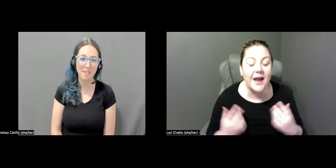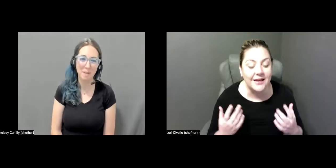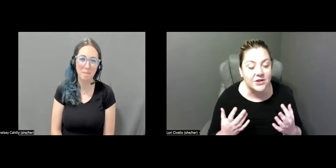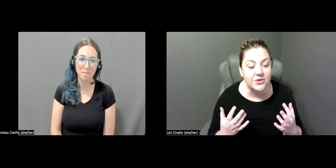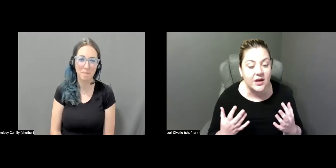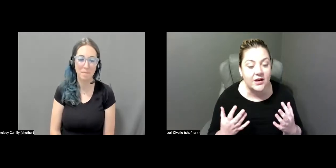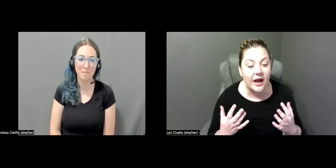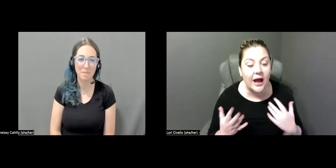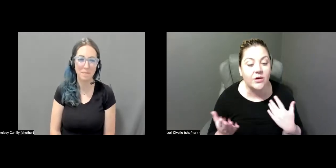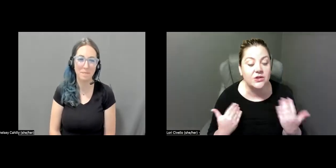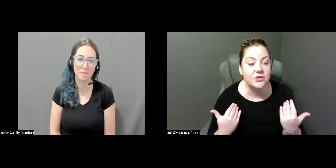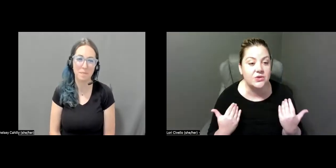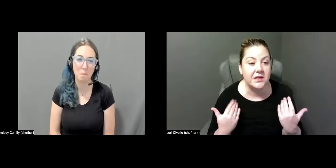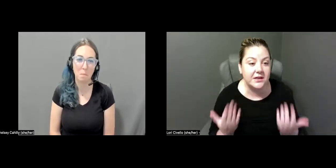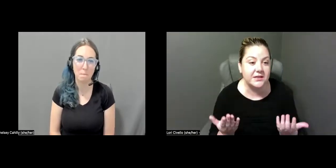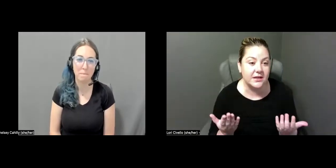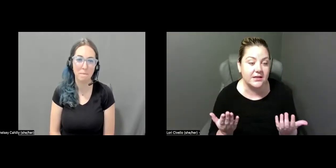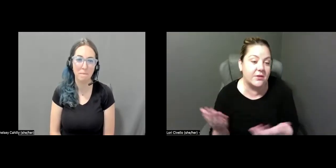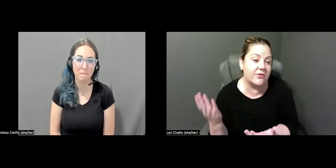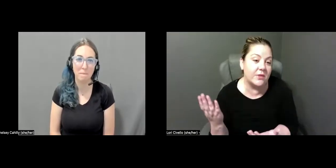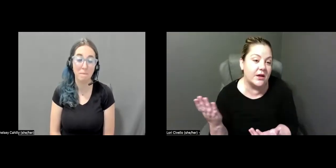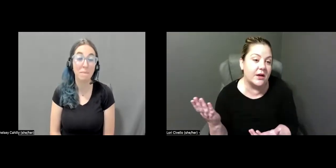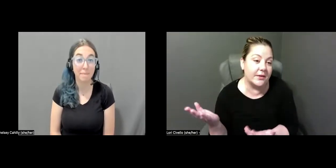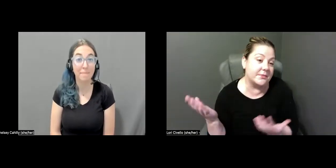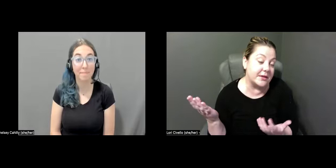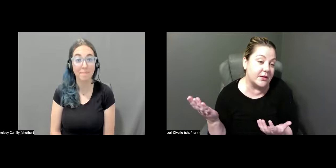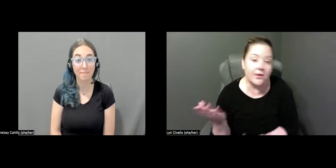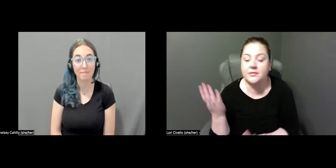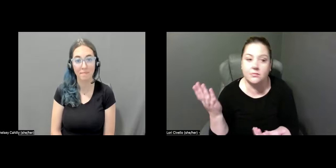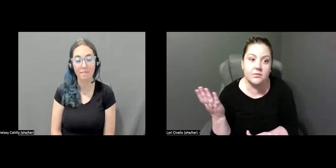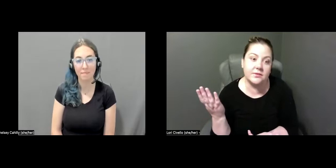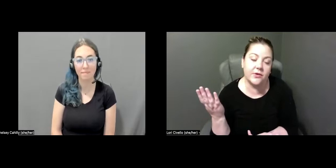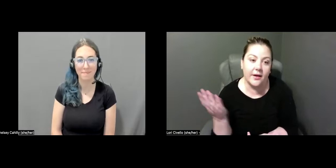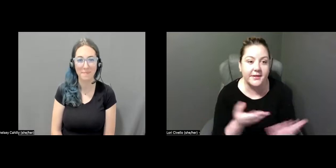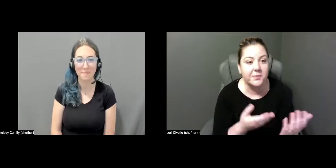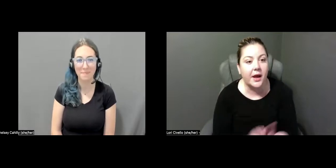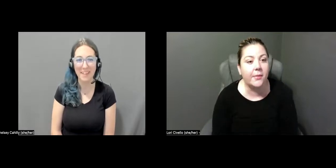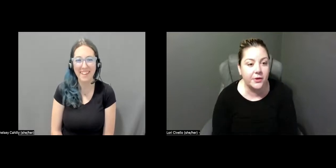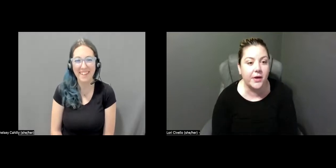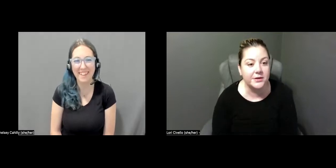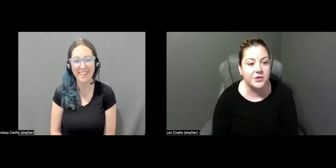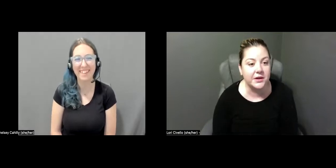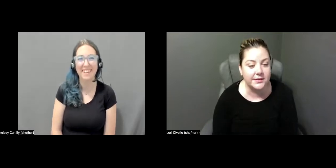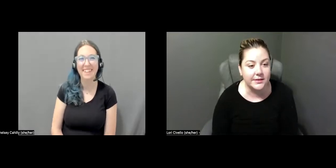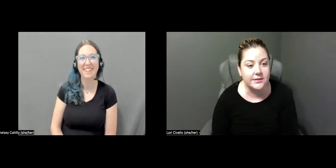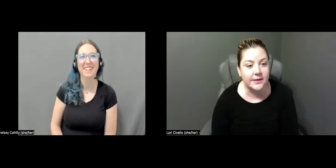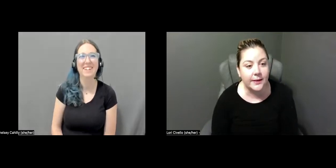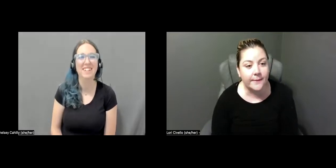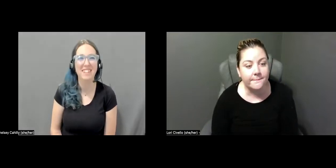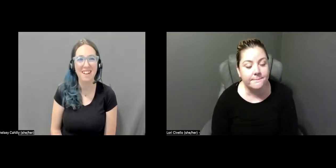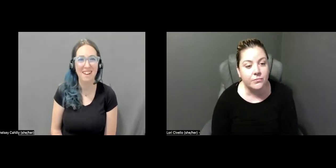I want to ask you then, how did you get into this? I mean, for me, it seemed very obvious, but how about you? How did you get into